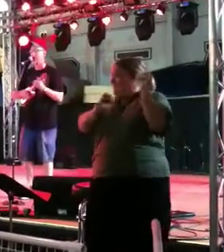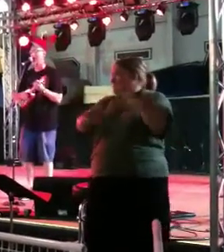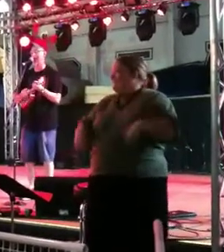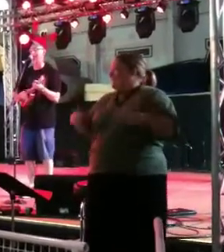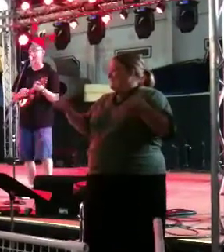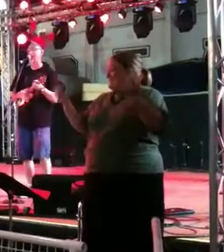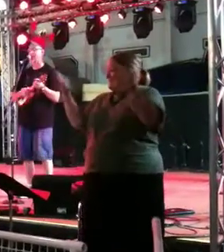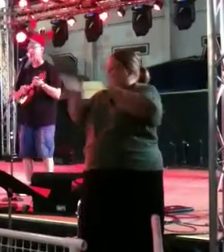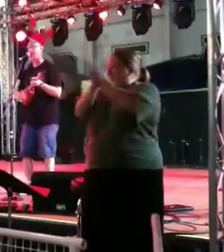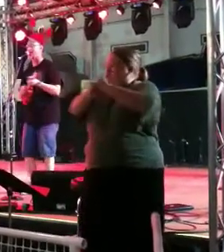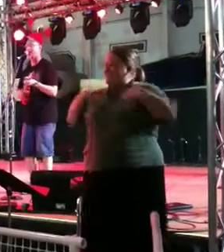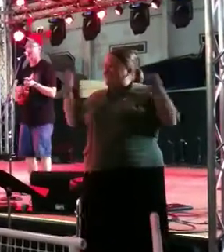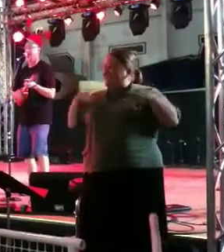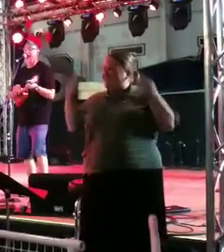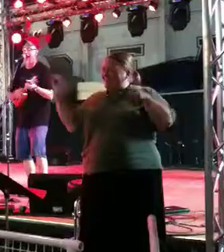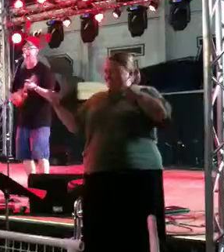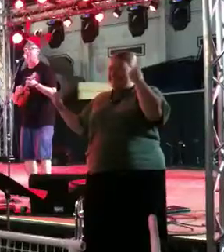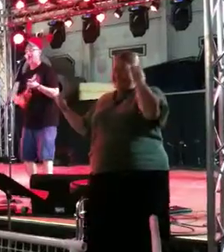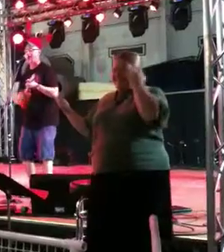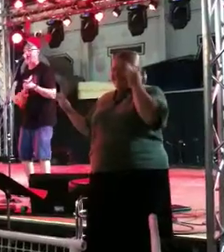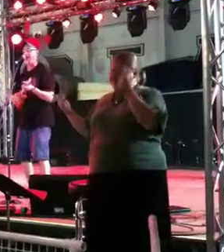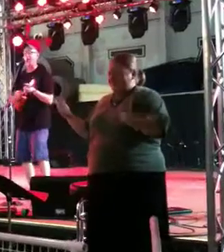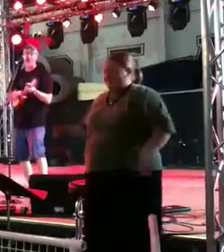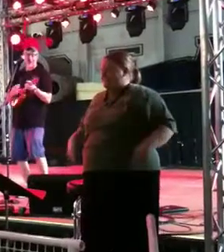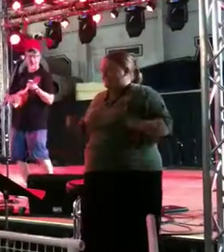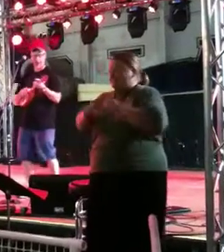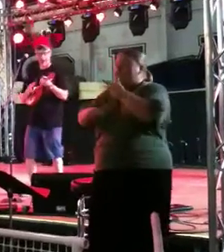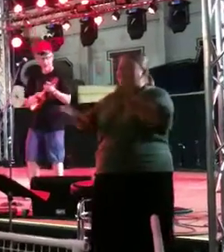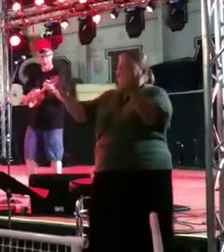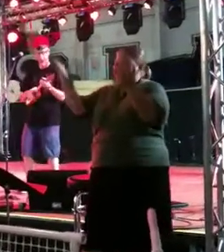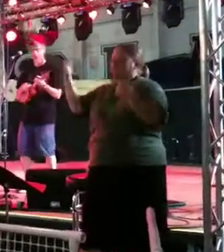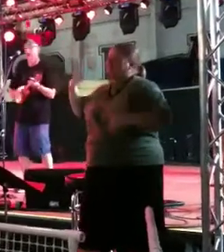Come on and get happy. Okay, you get the idea. Everybody, here we go.